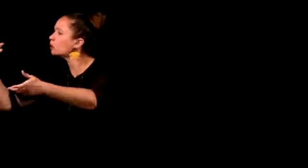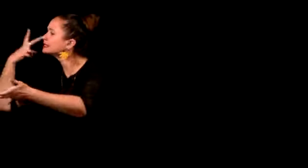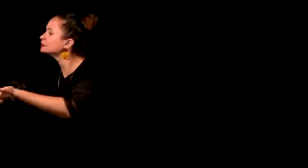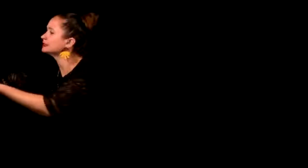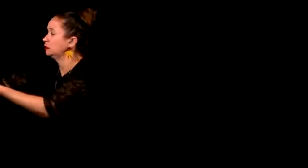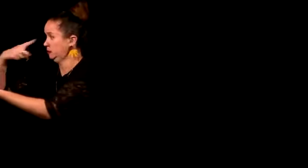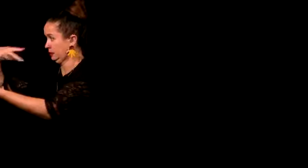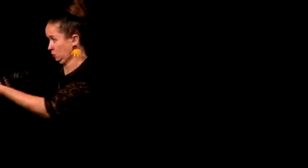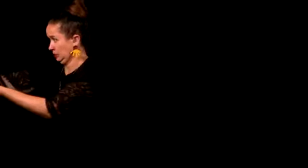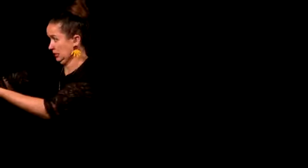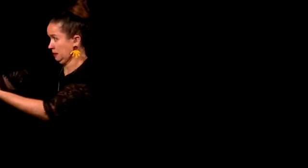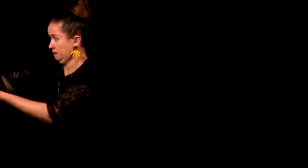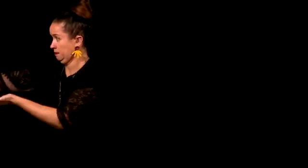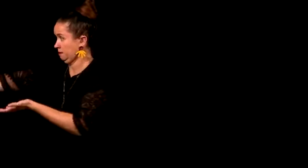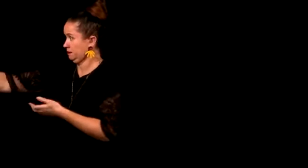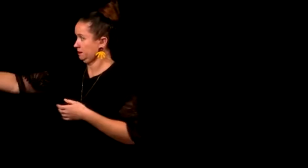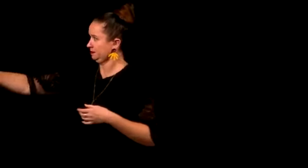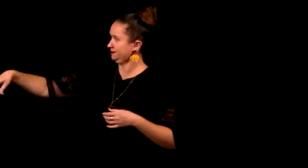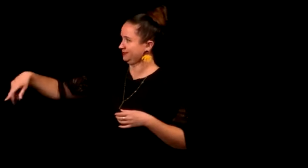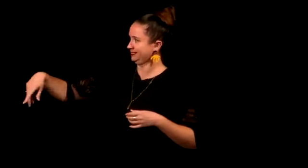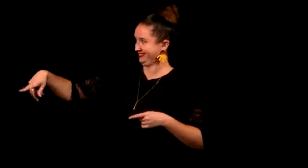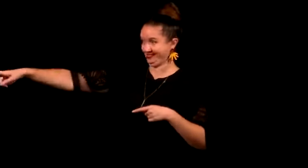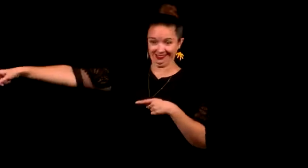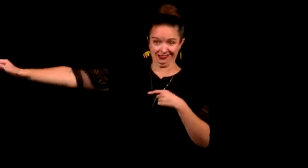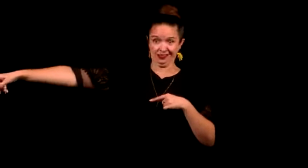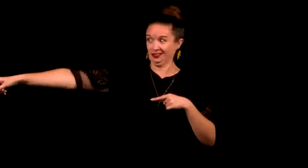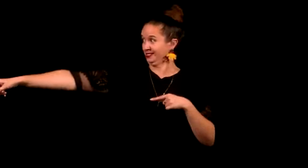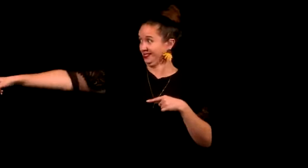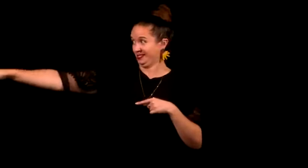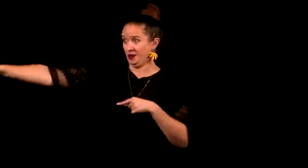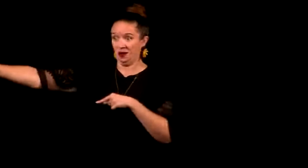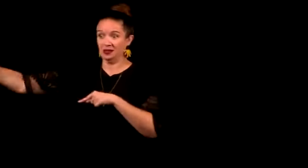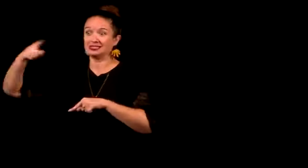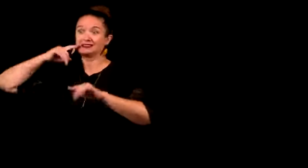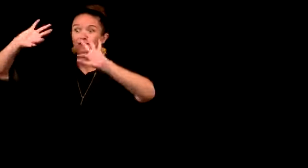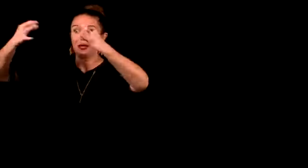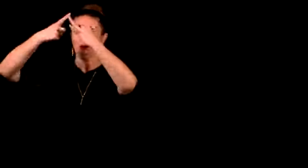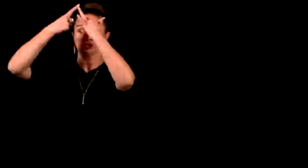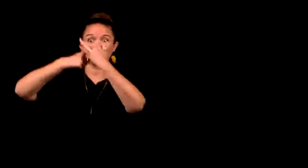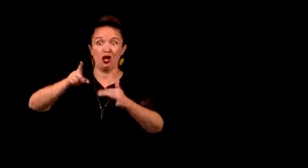1927. Okay, they started their family farm in 1927. Okay, so we're going to have you stand up.